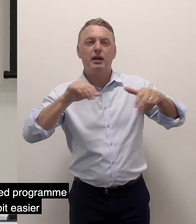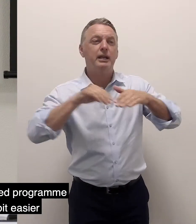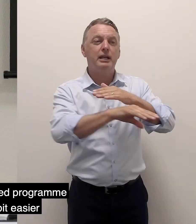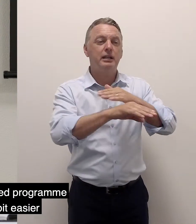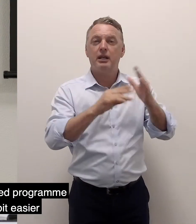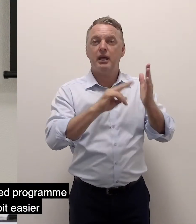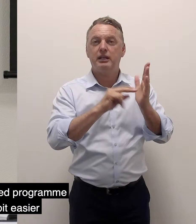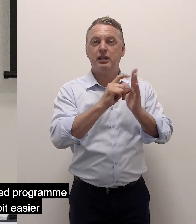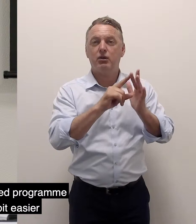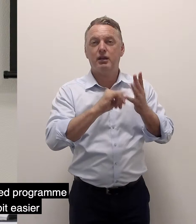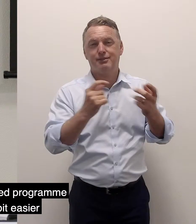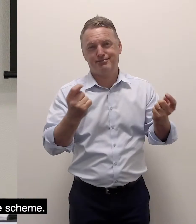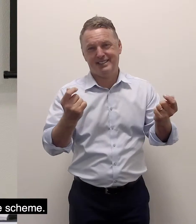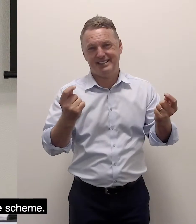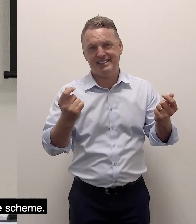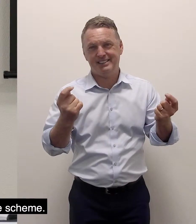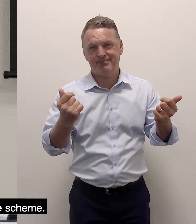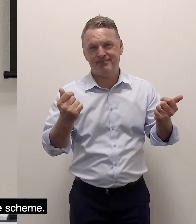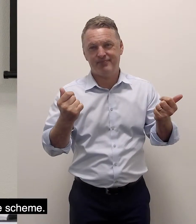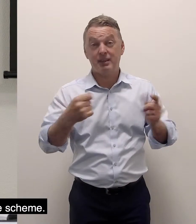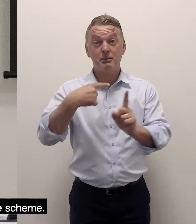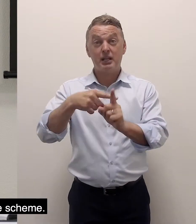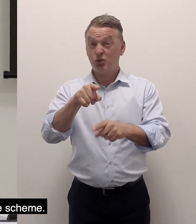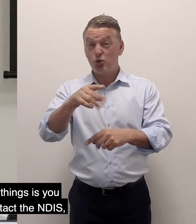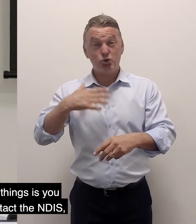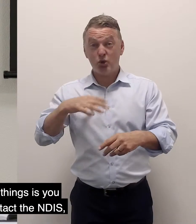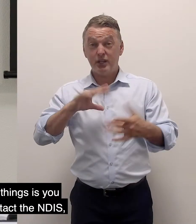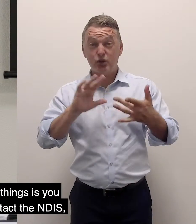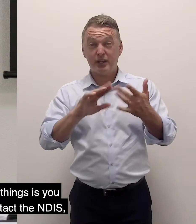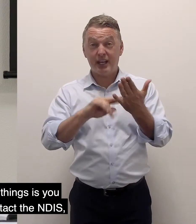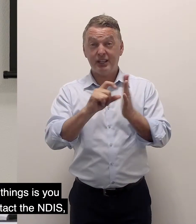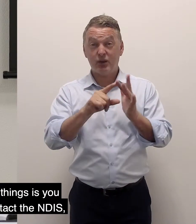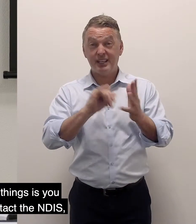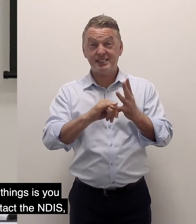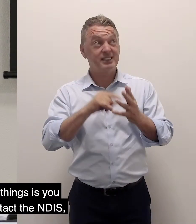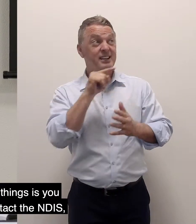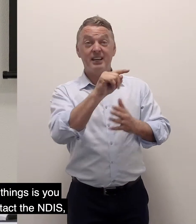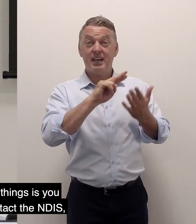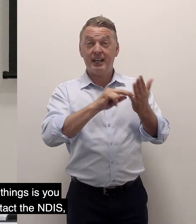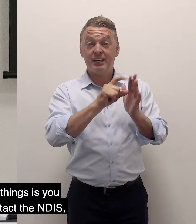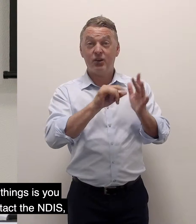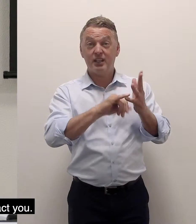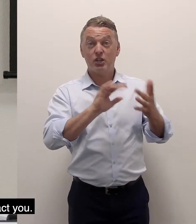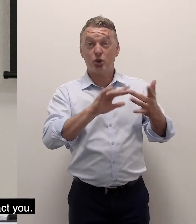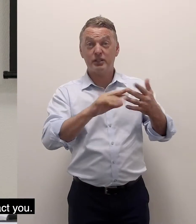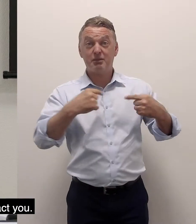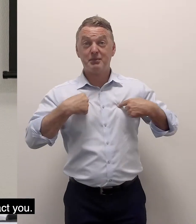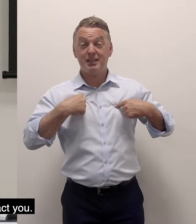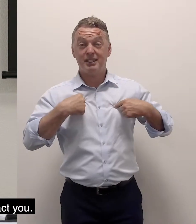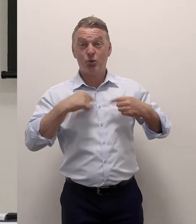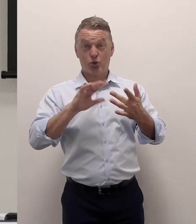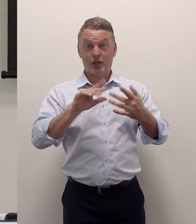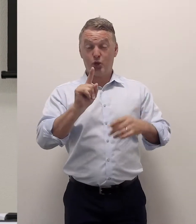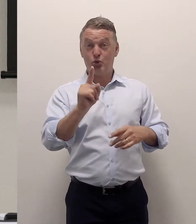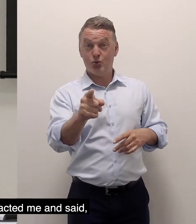program makes it a bit easier to access the scheme. The other good thing is you don't have to contact the NDIS, they contact